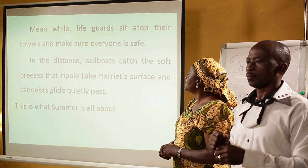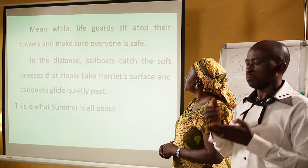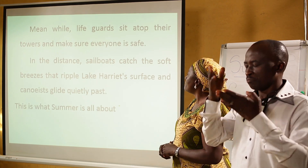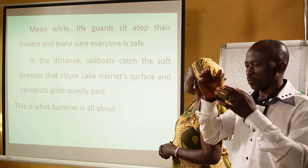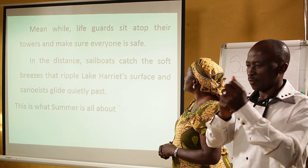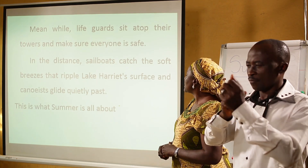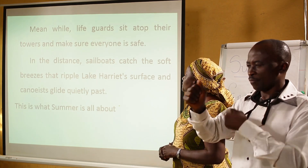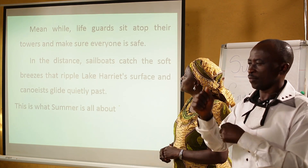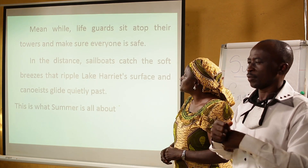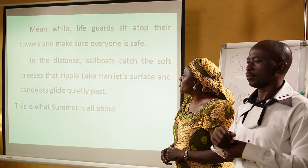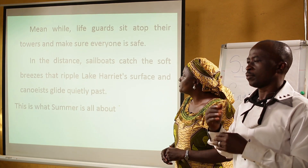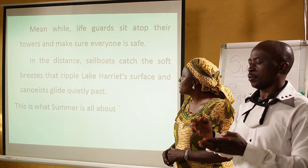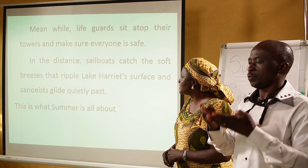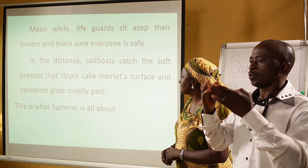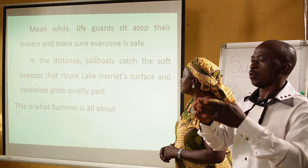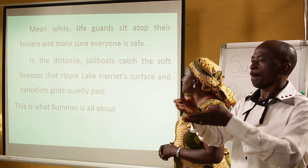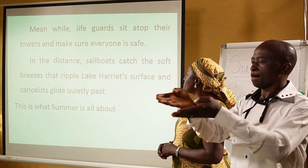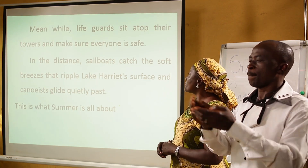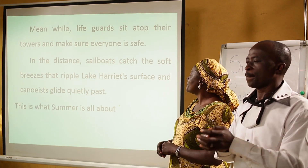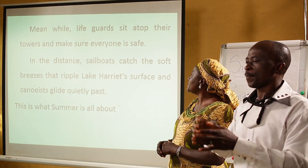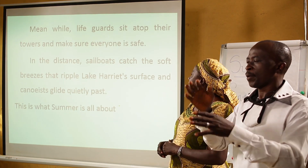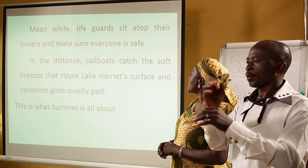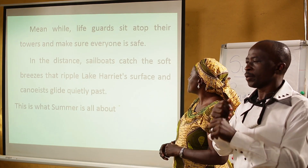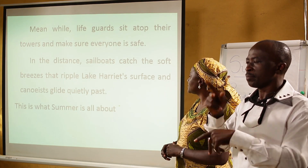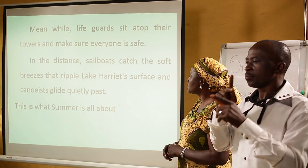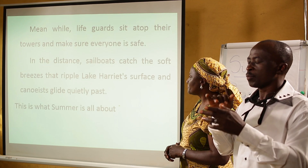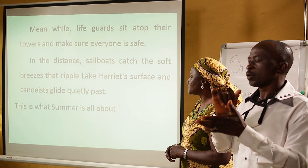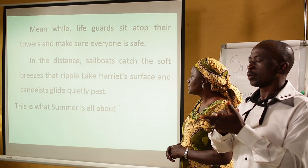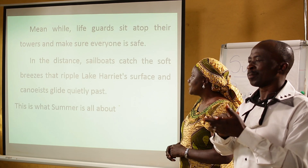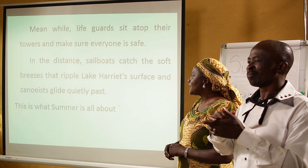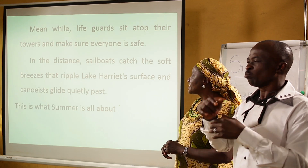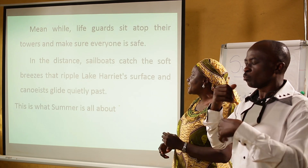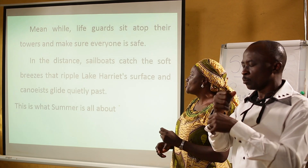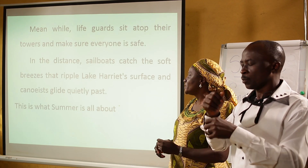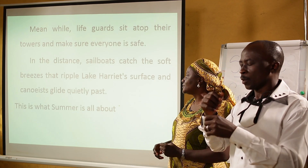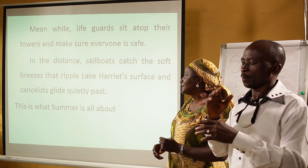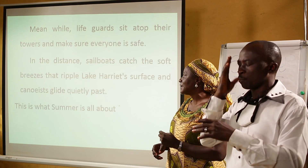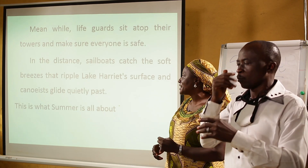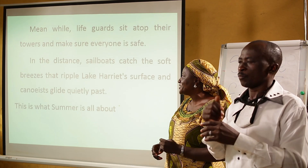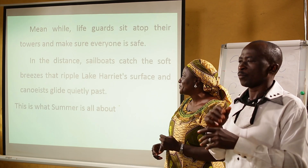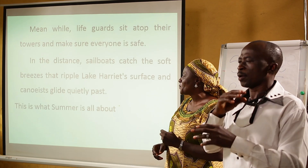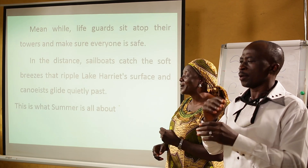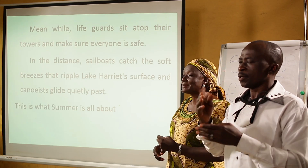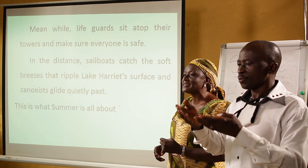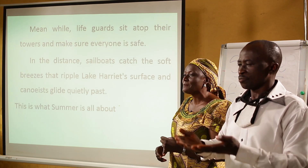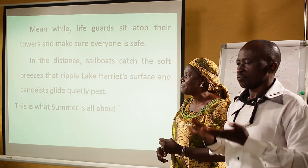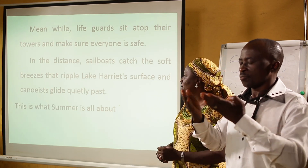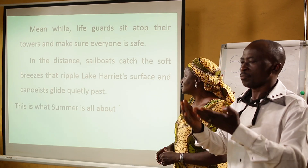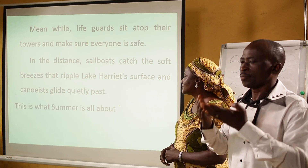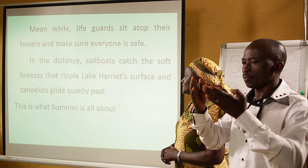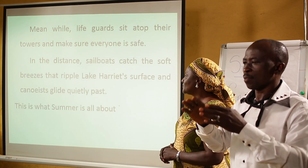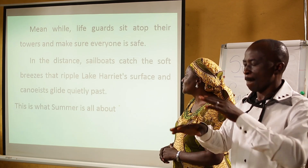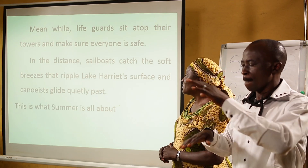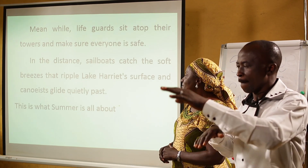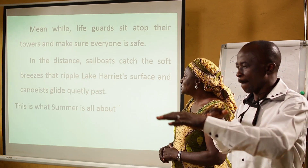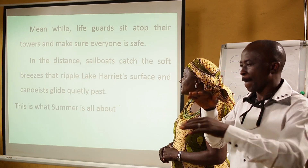distance, sailboats catch the soft breezes that ripple Lake Harriet's surface, and canoeists glide quietly